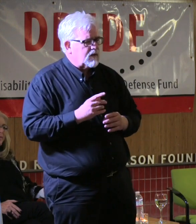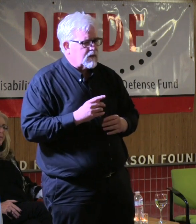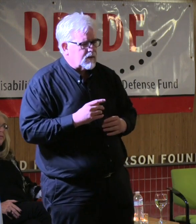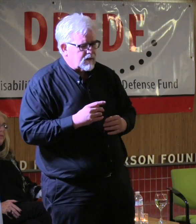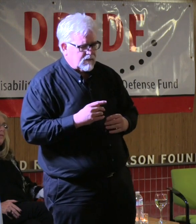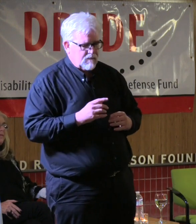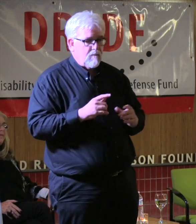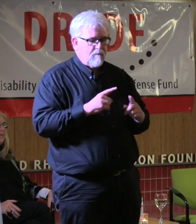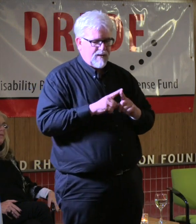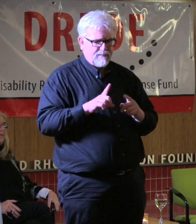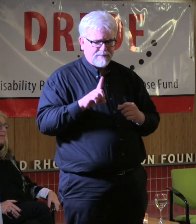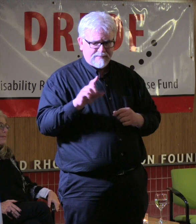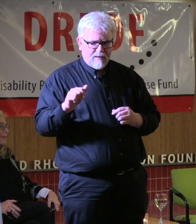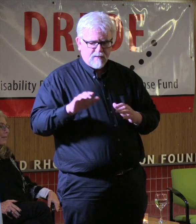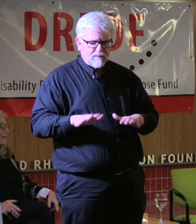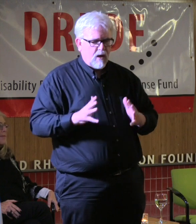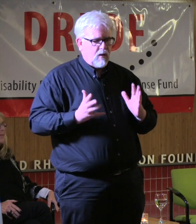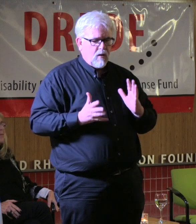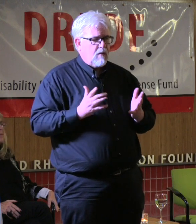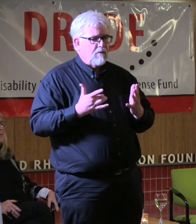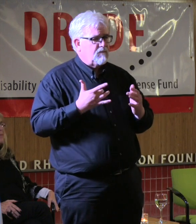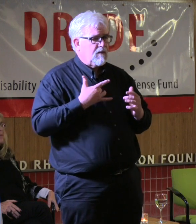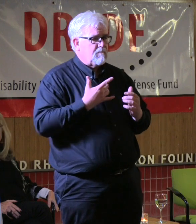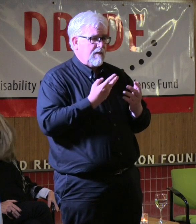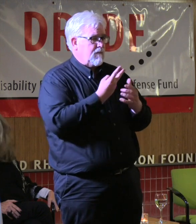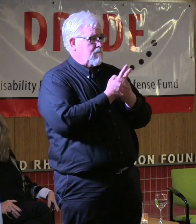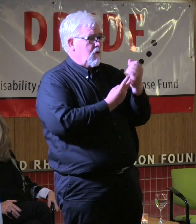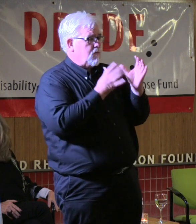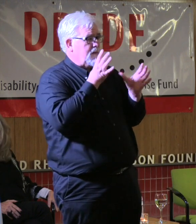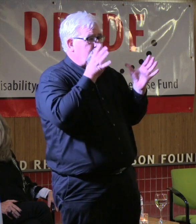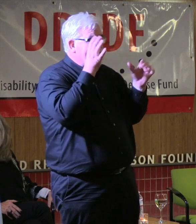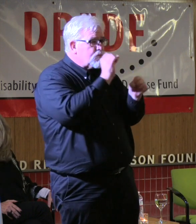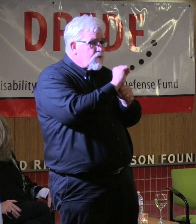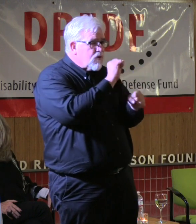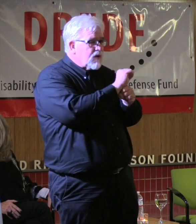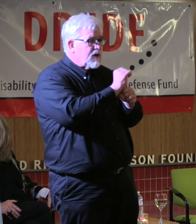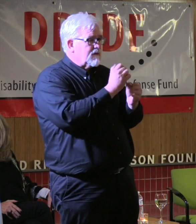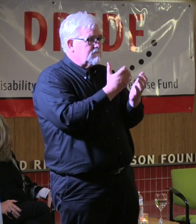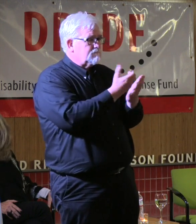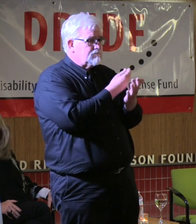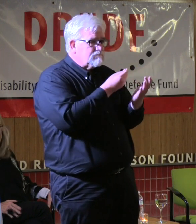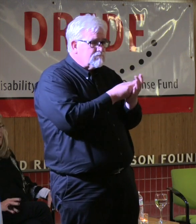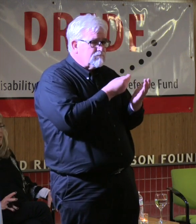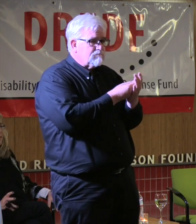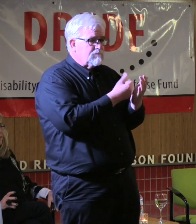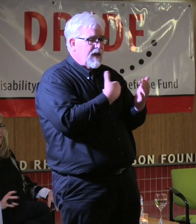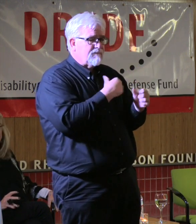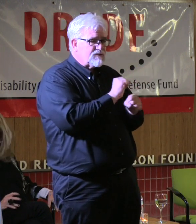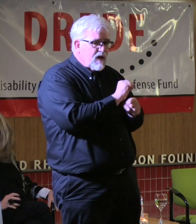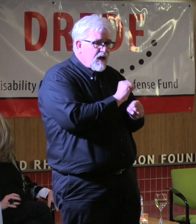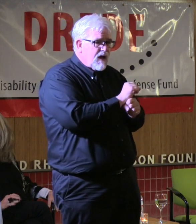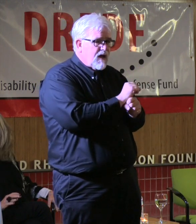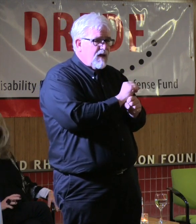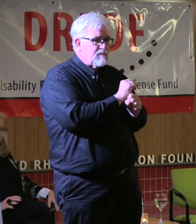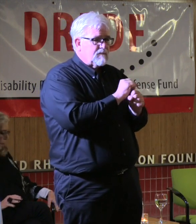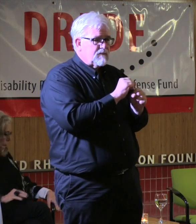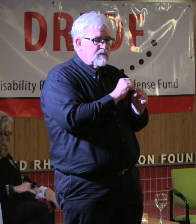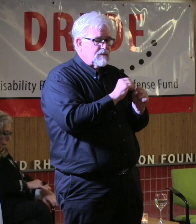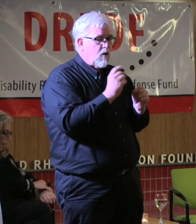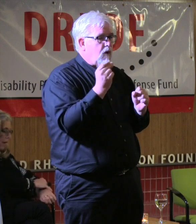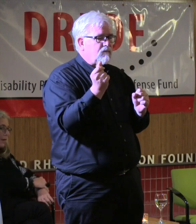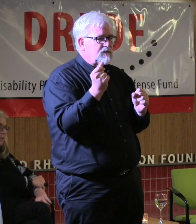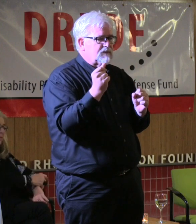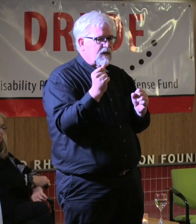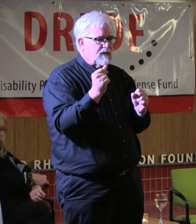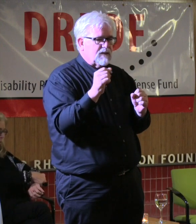going on in their lives. I mean, they're probably both working, they have jobs, and all of a